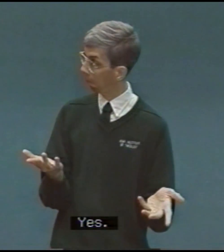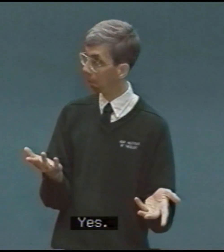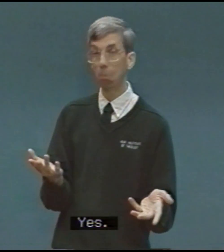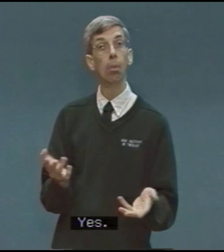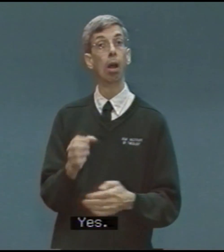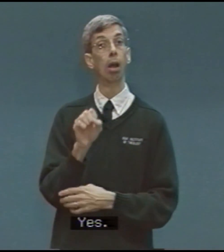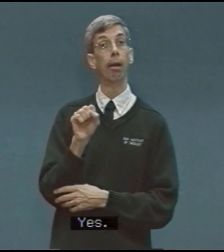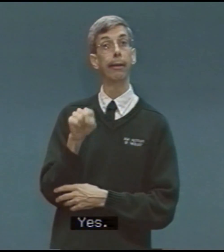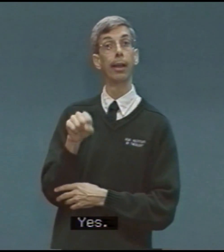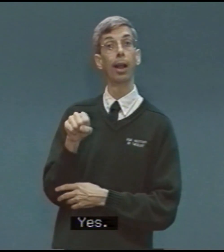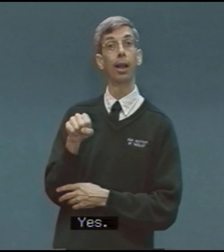Yes.